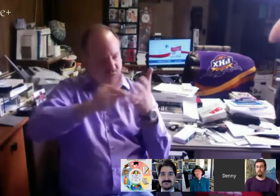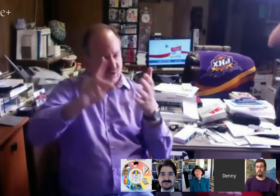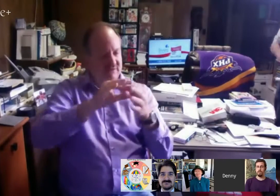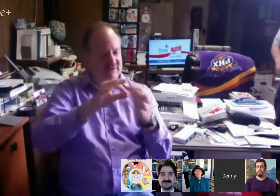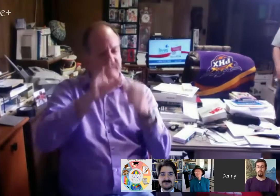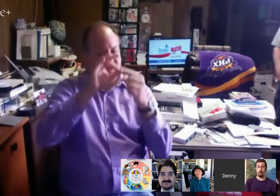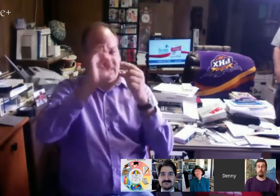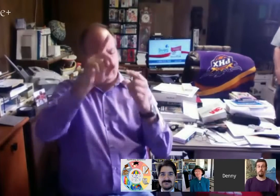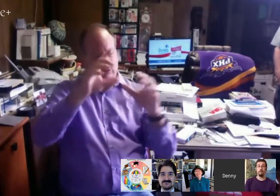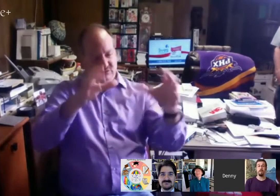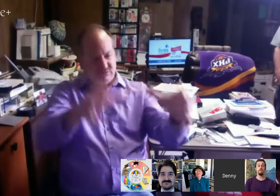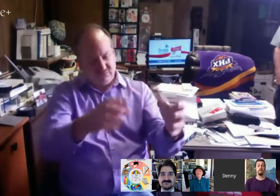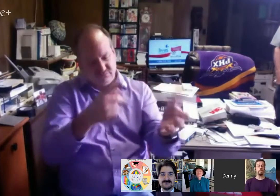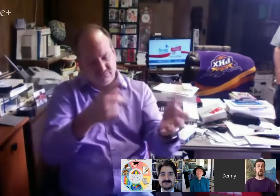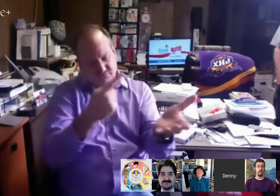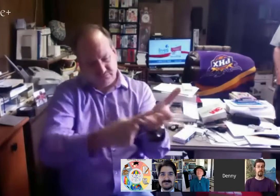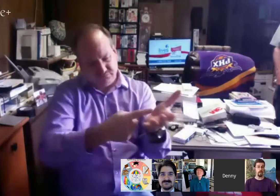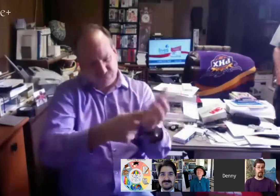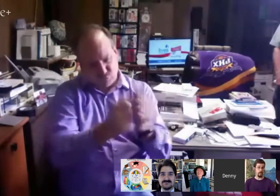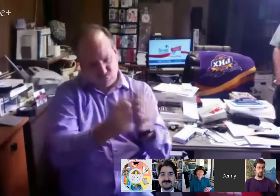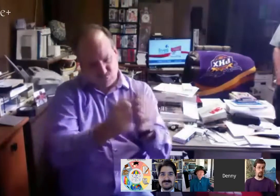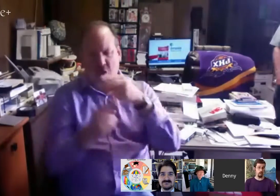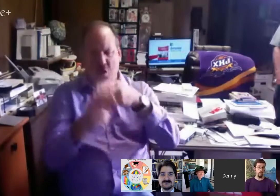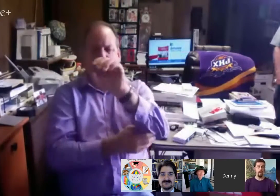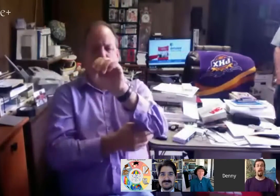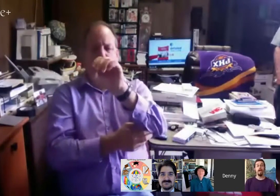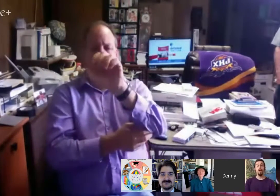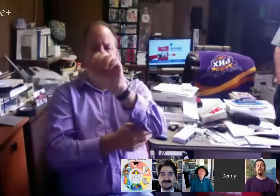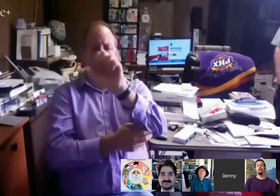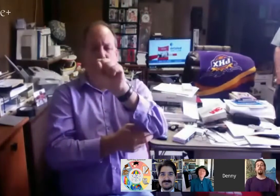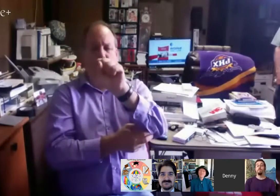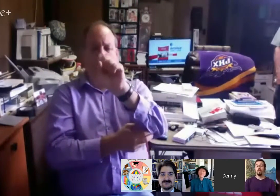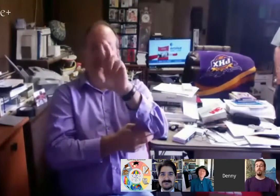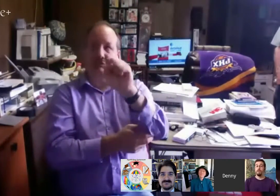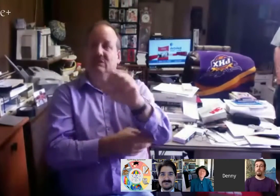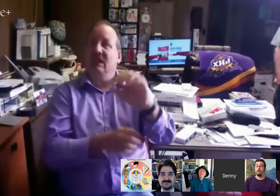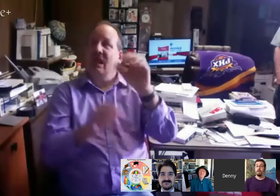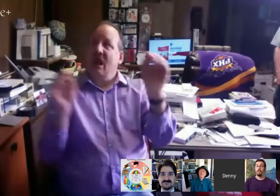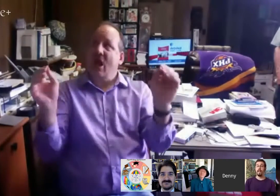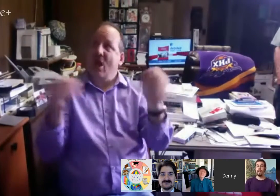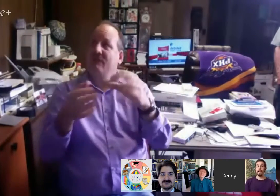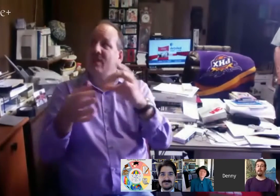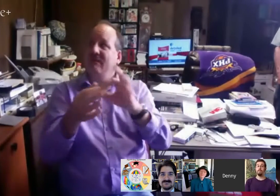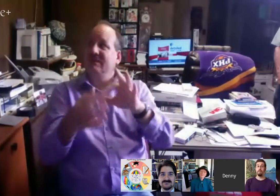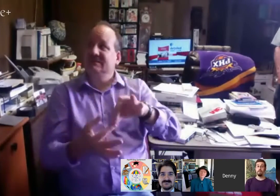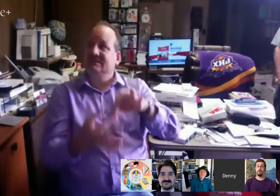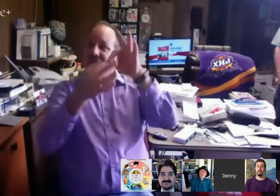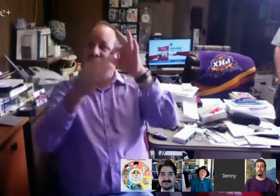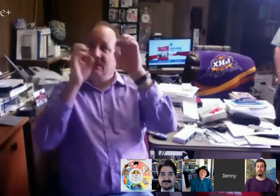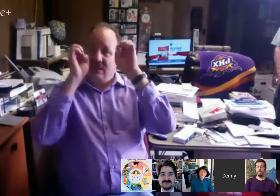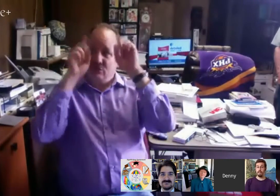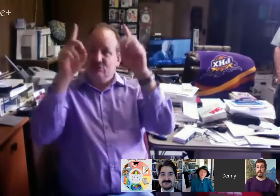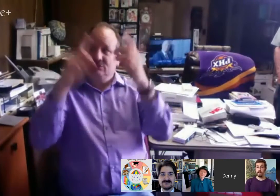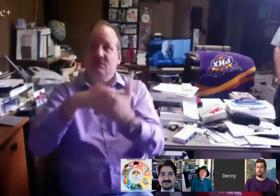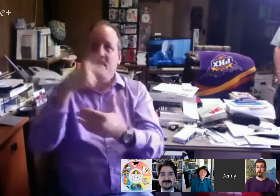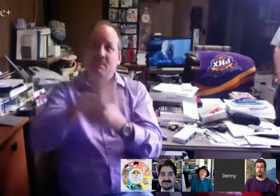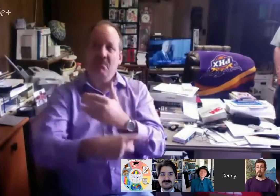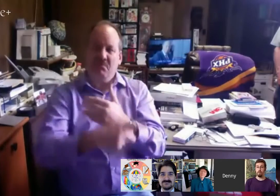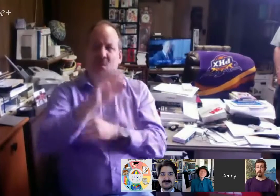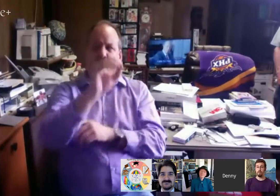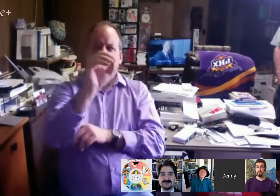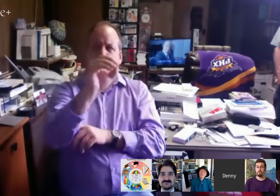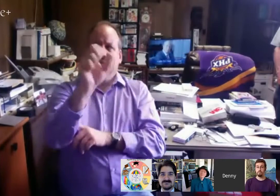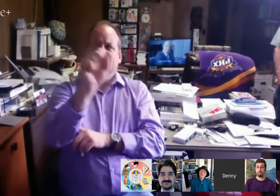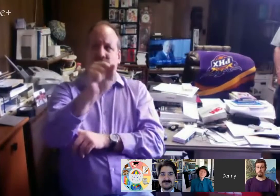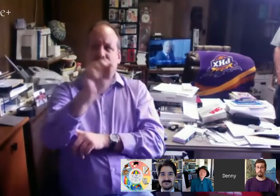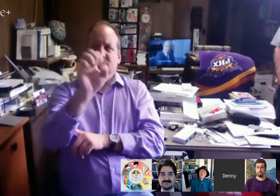which has a Department of Special Education, you'll be able to have somebody in that